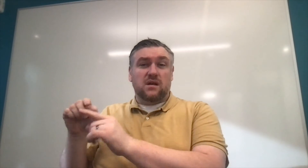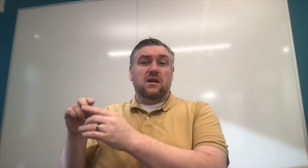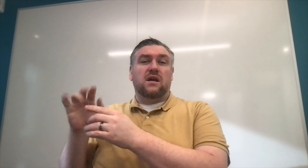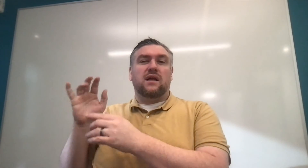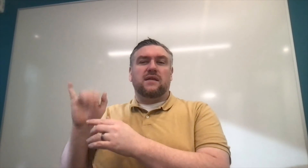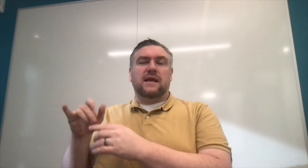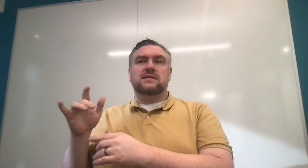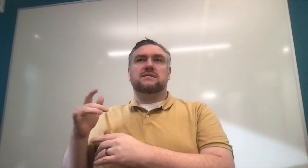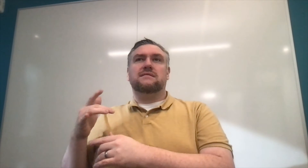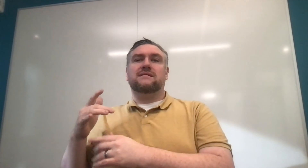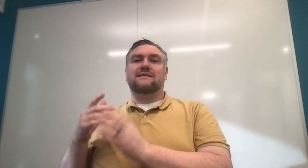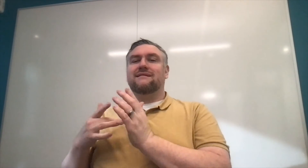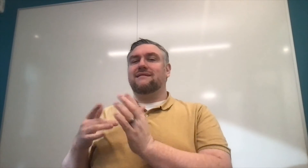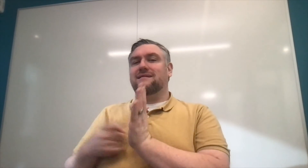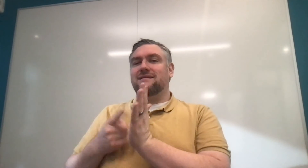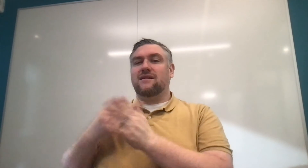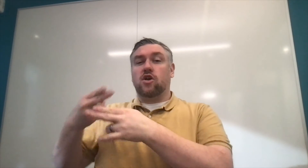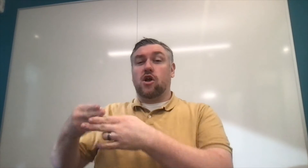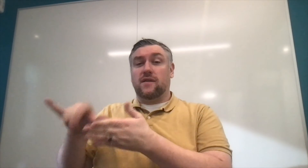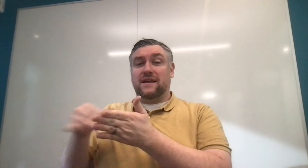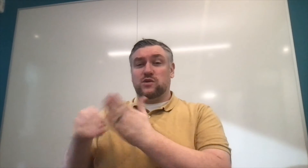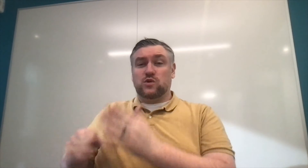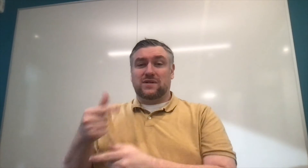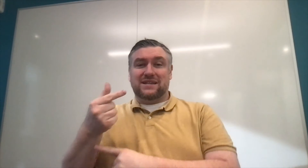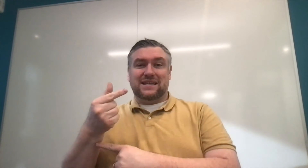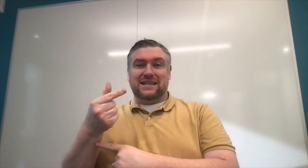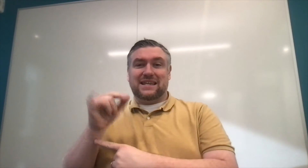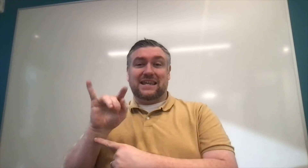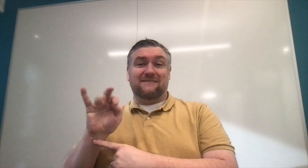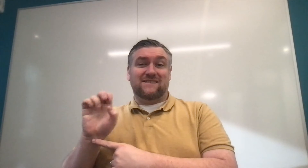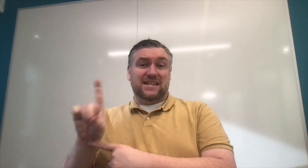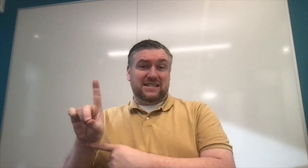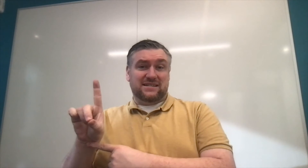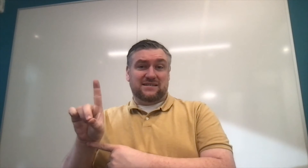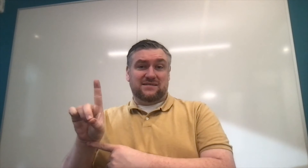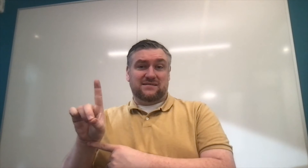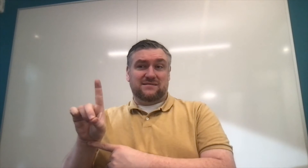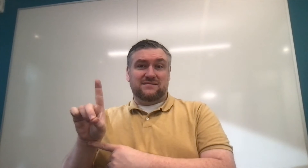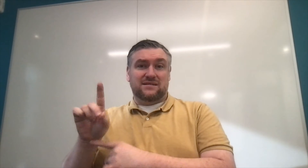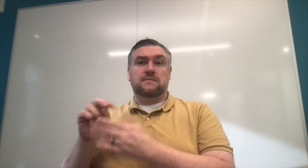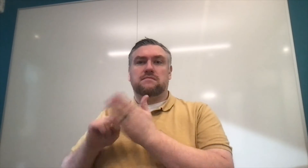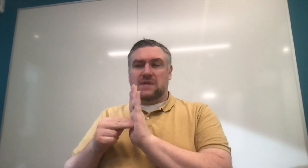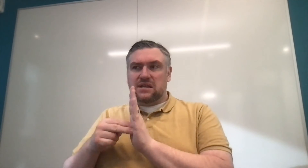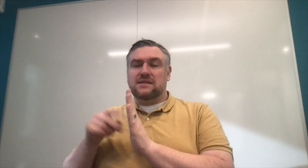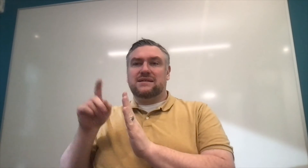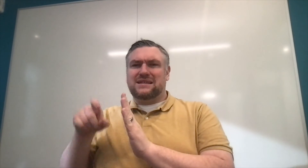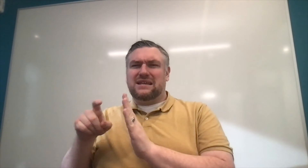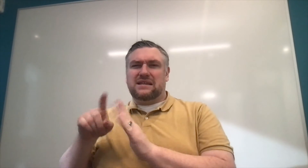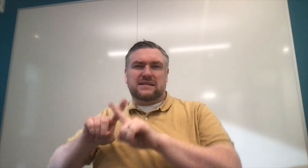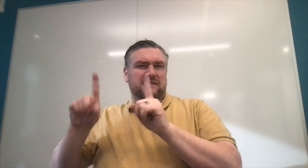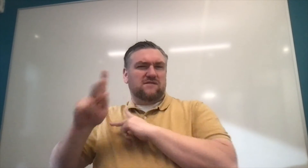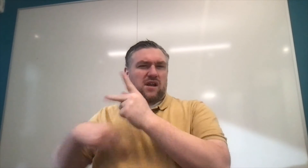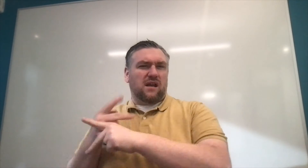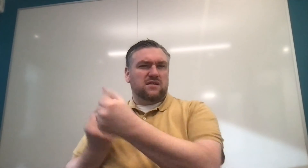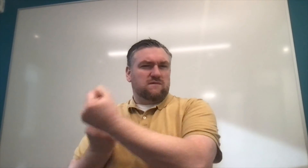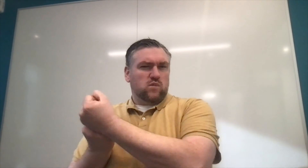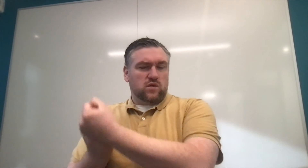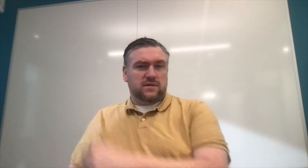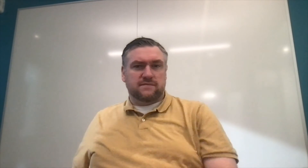standard deviations, often you'll hear the classification of gifted being used there. The student